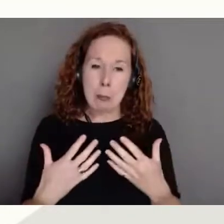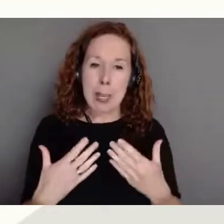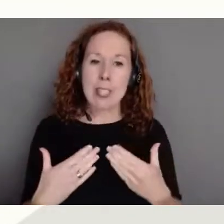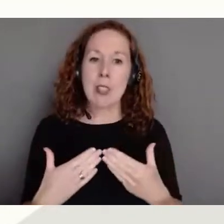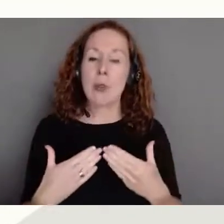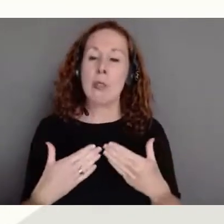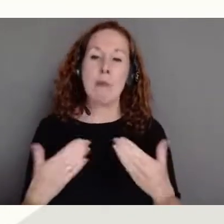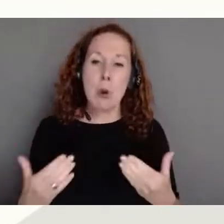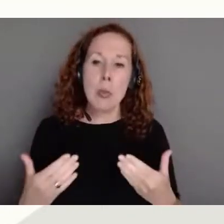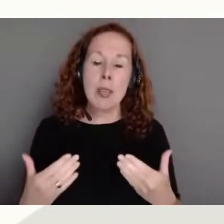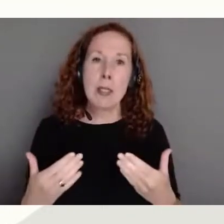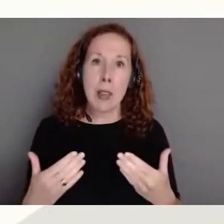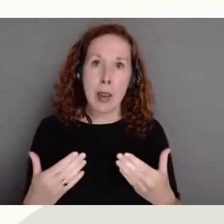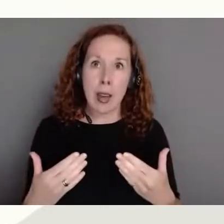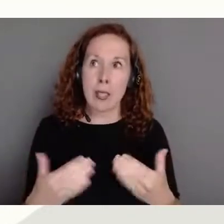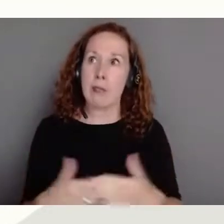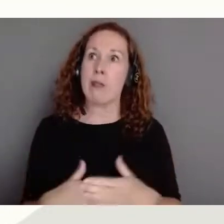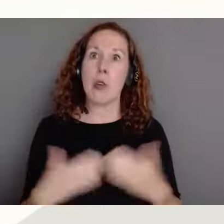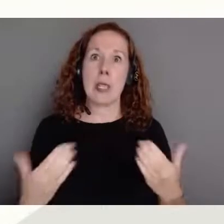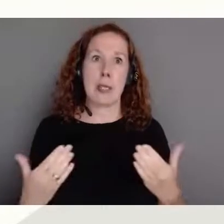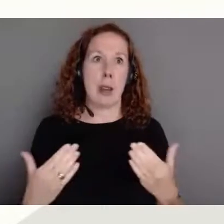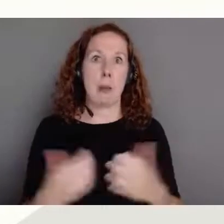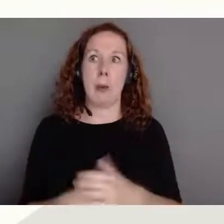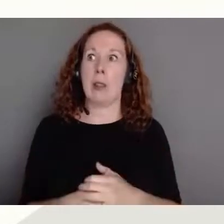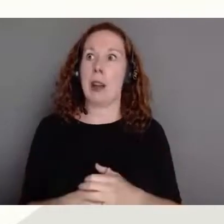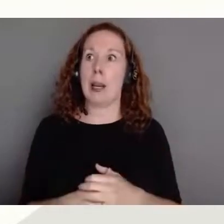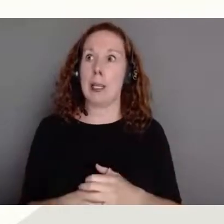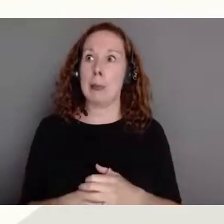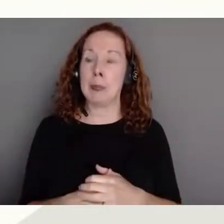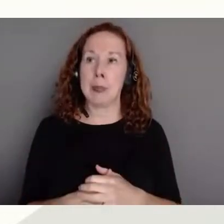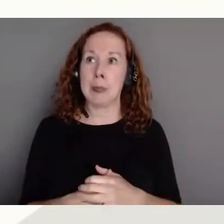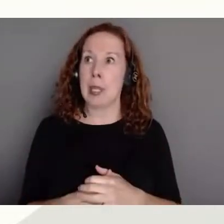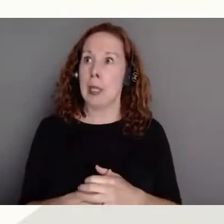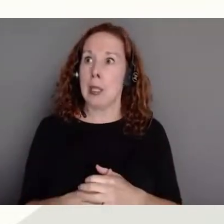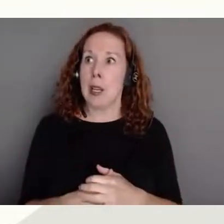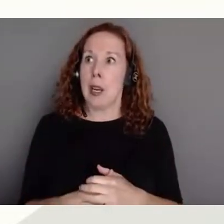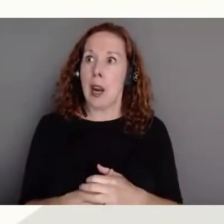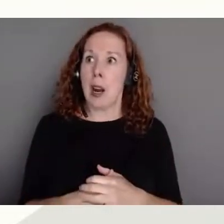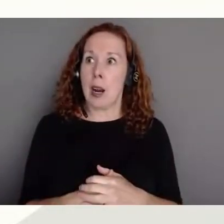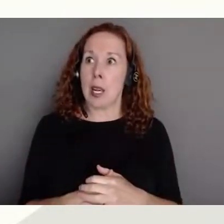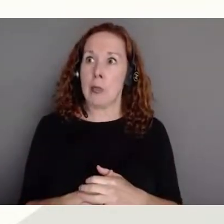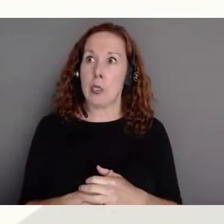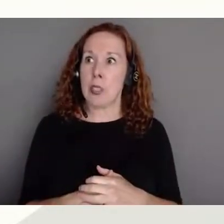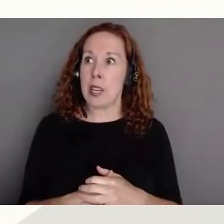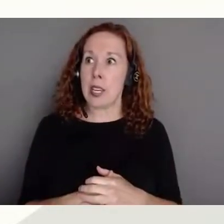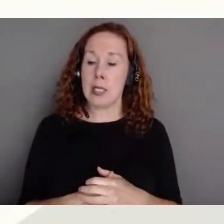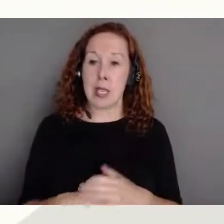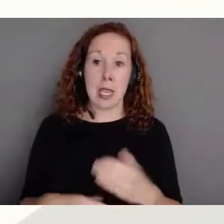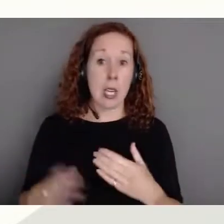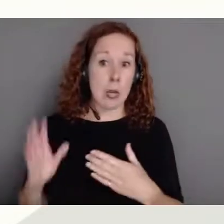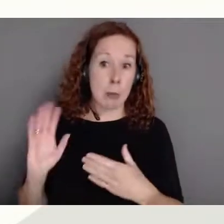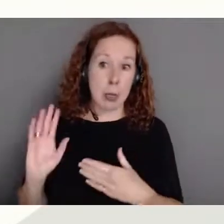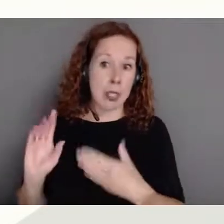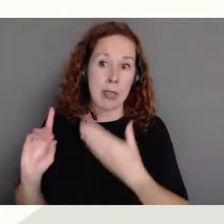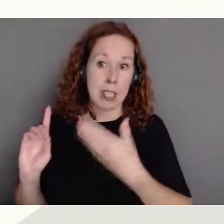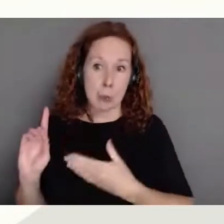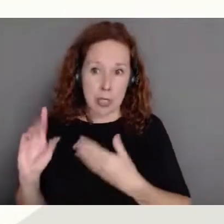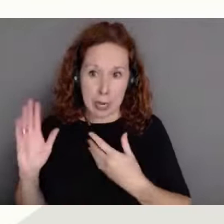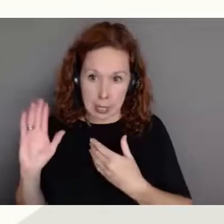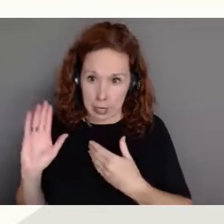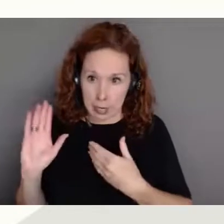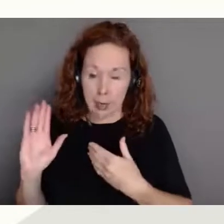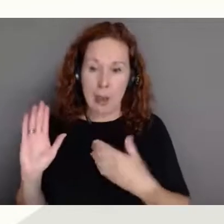yes. But it's those moments that, for example, so say it's a hearing person